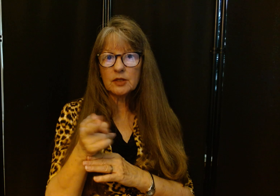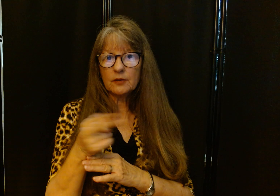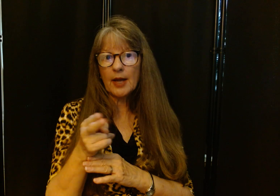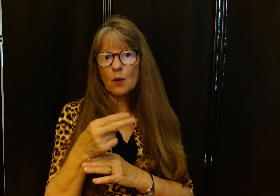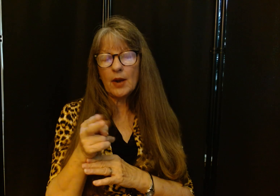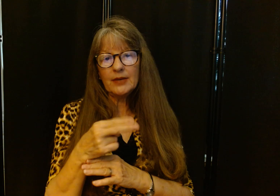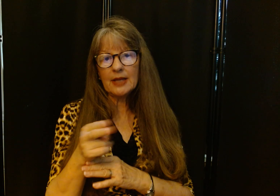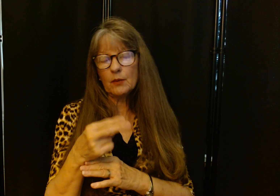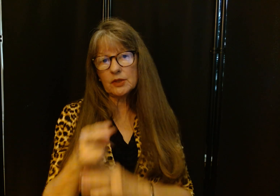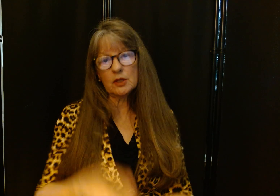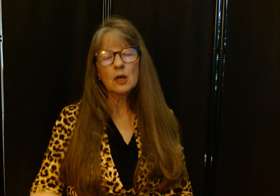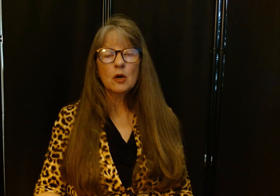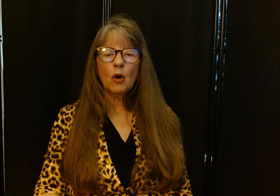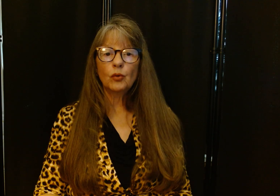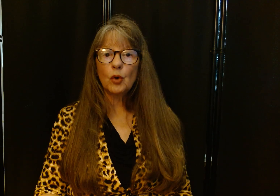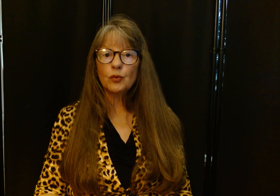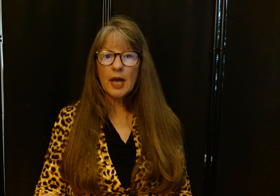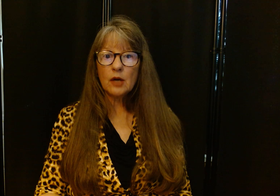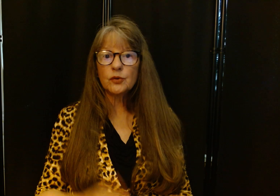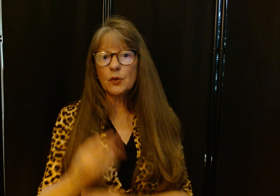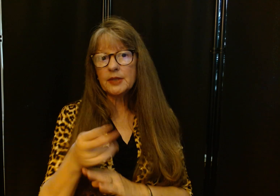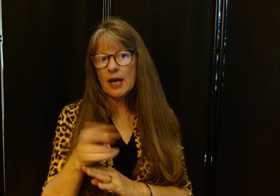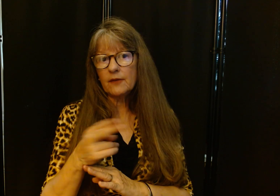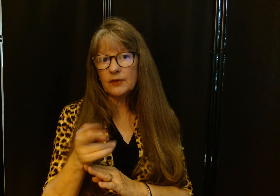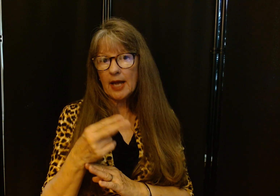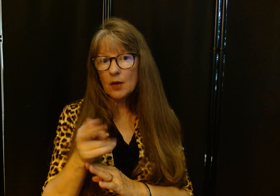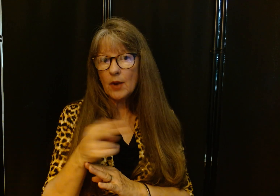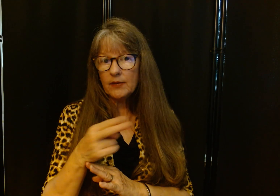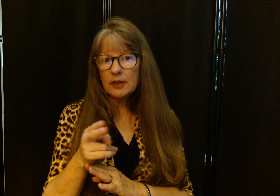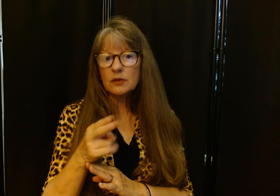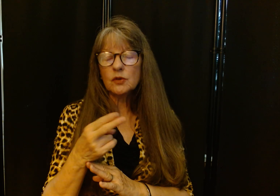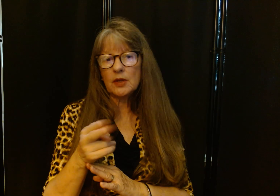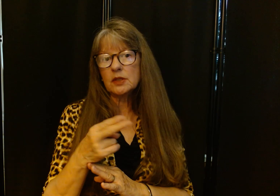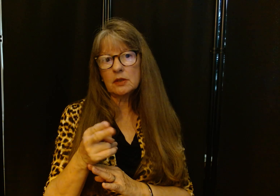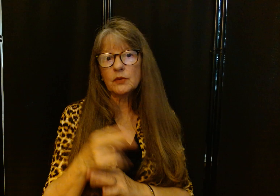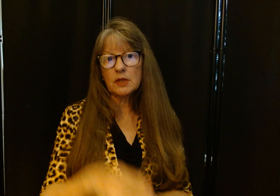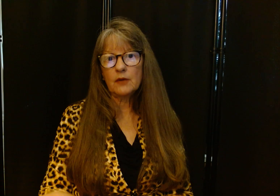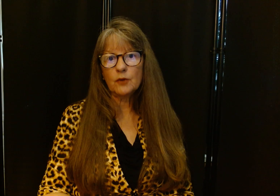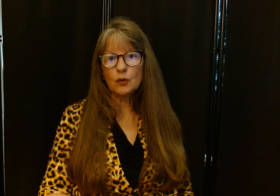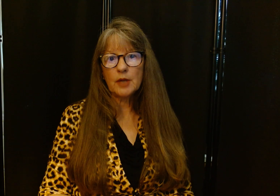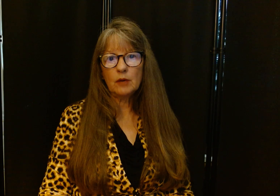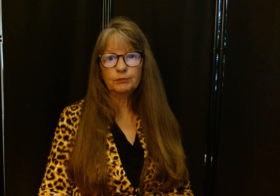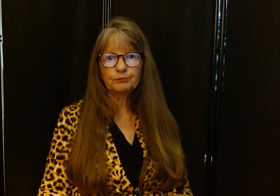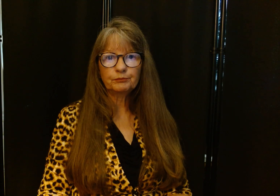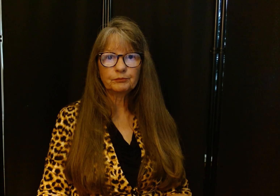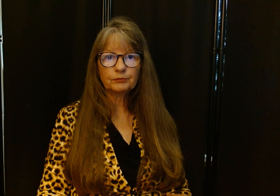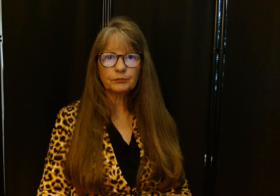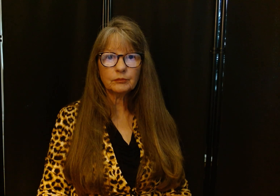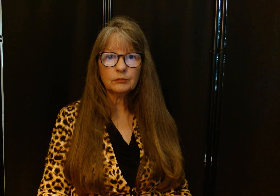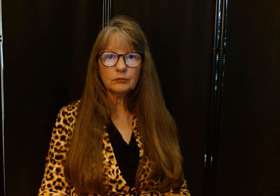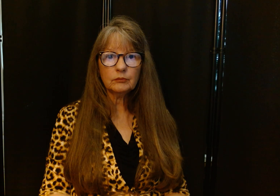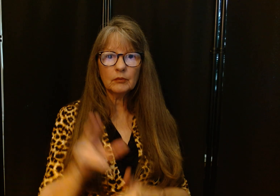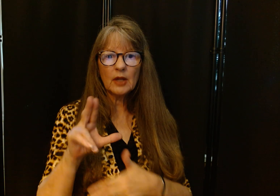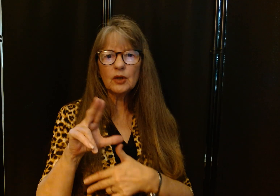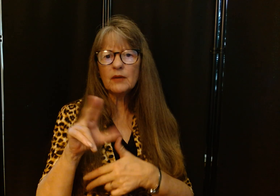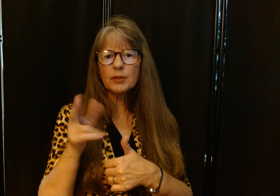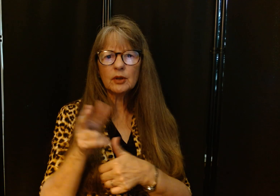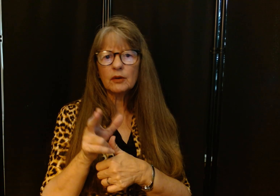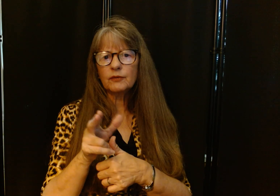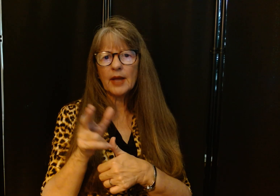flag waving. That was old hotels always had a flag waving, and so that's still the sign for hotel. You can even put it on a flagpole,